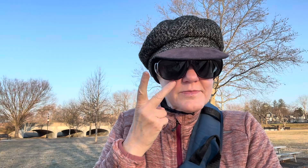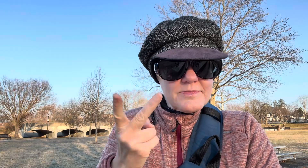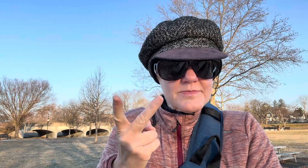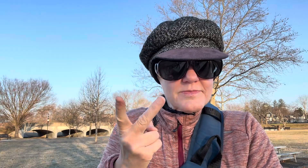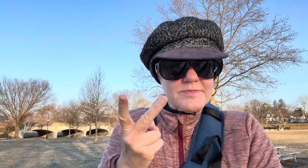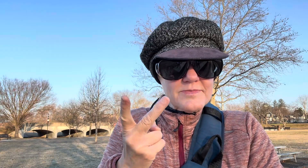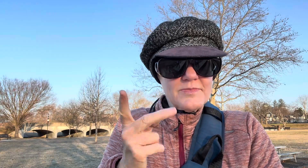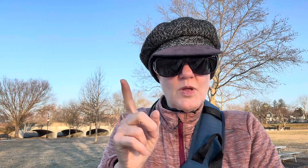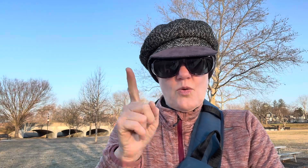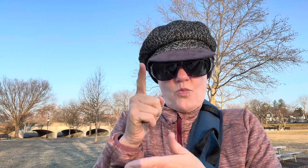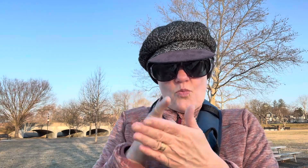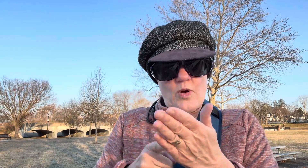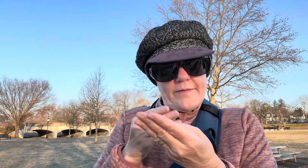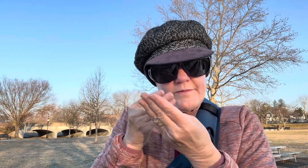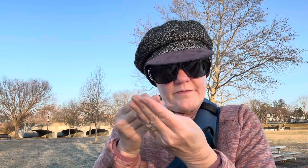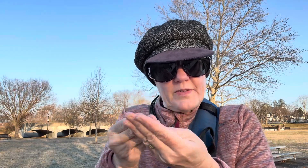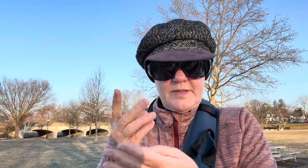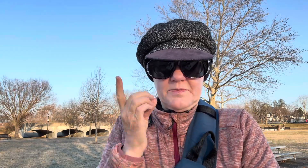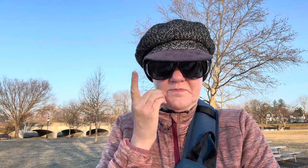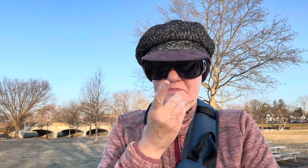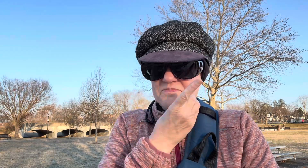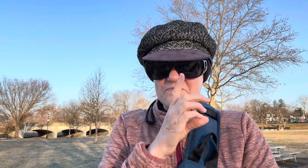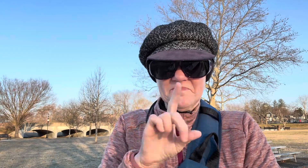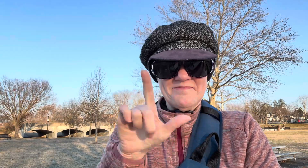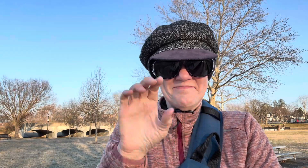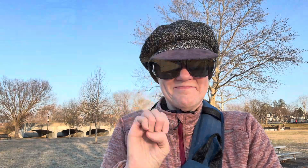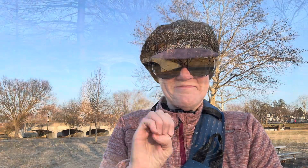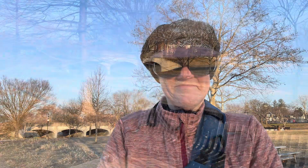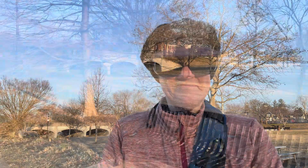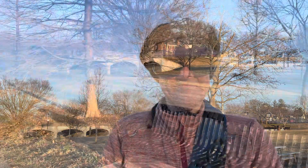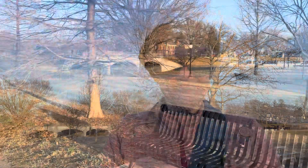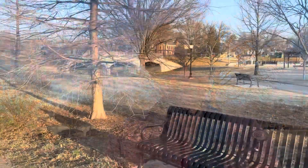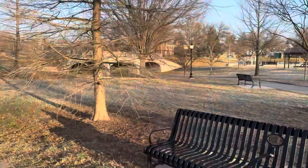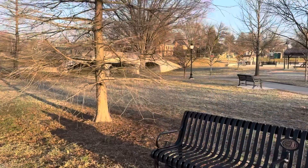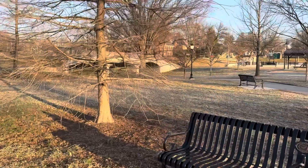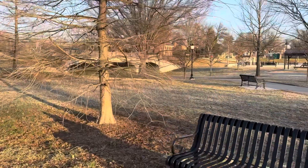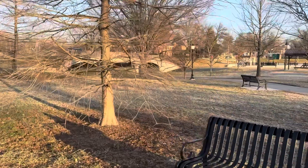That helps me see what to feed him.